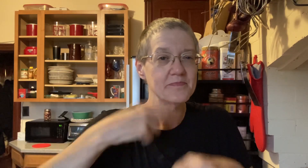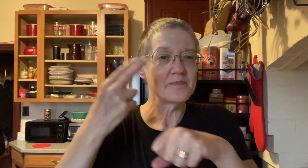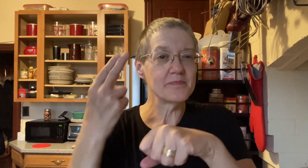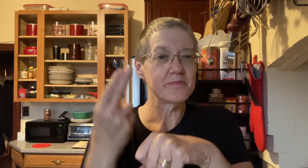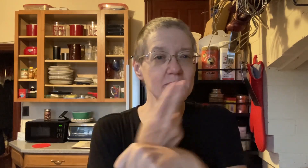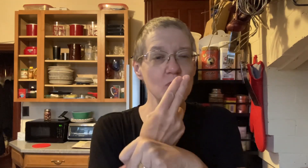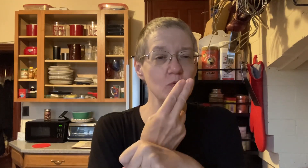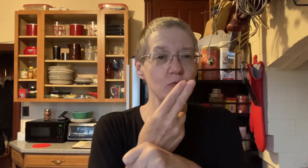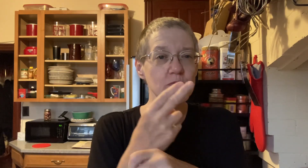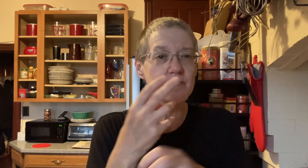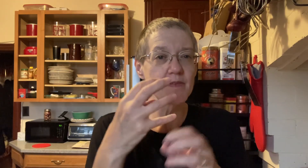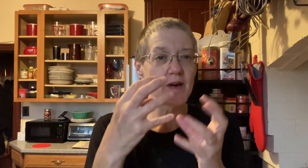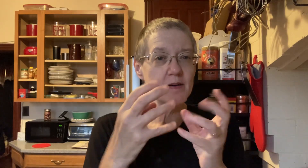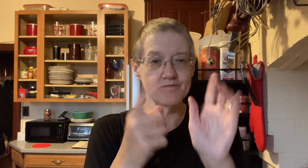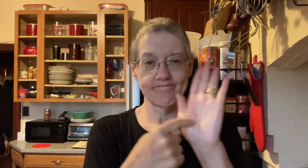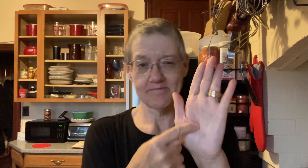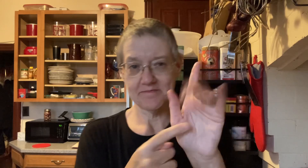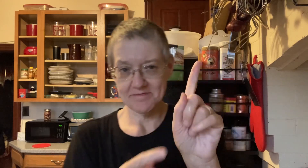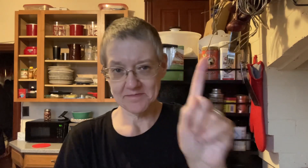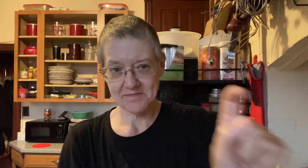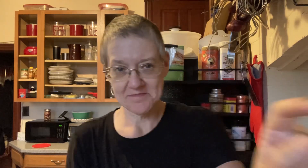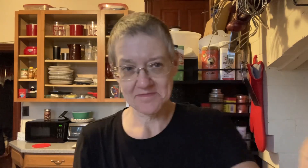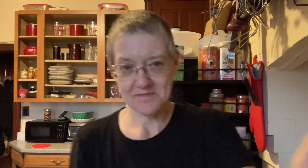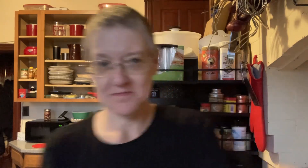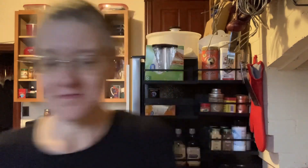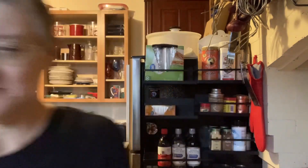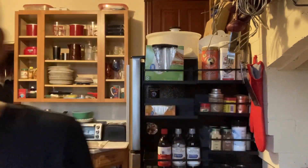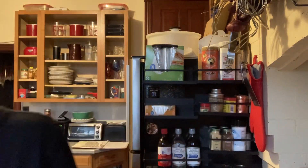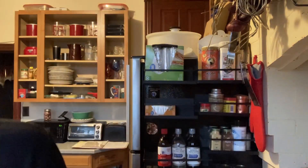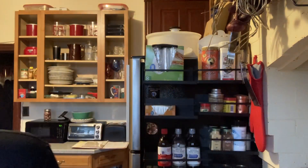we're going to mix it well. I'm going to use here, let me show you.